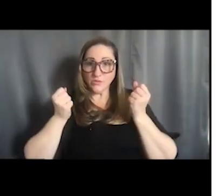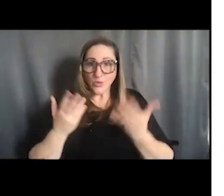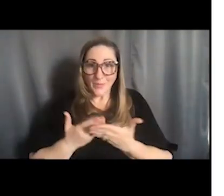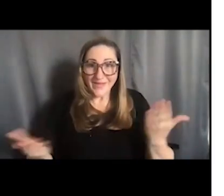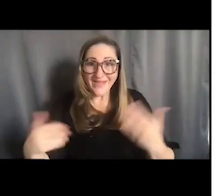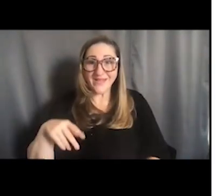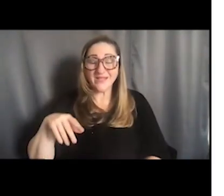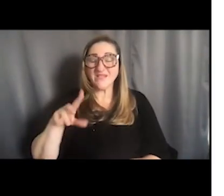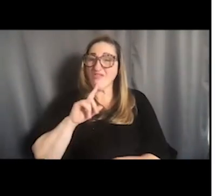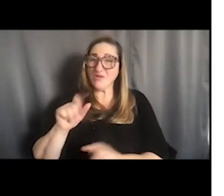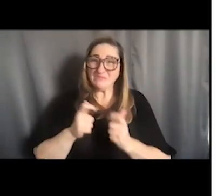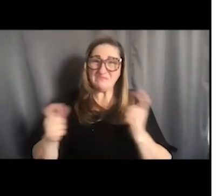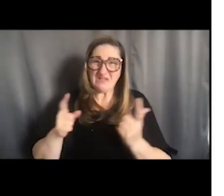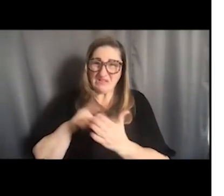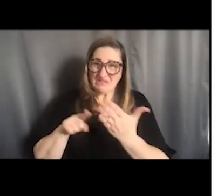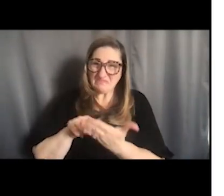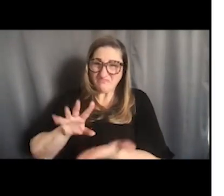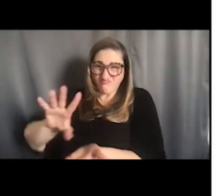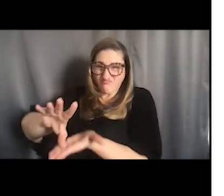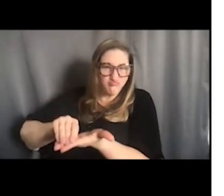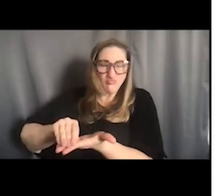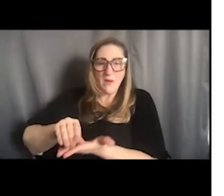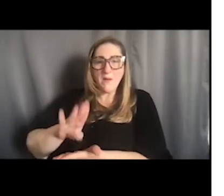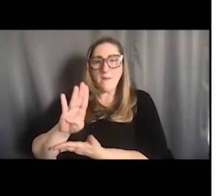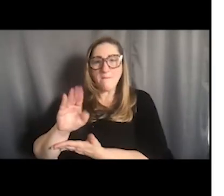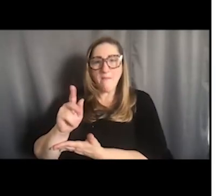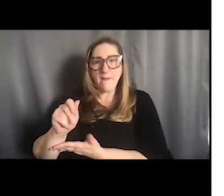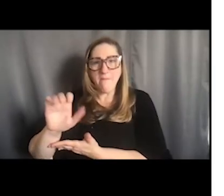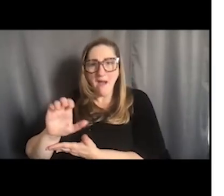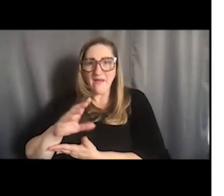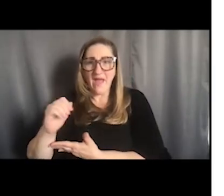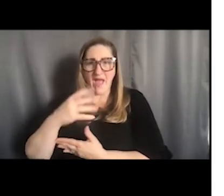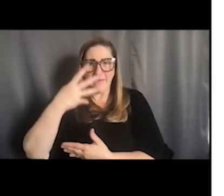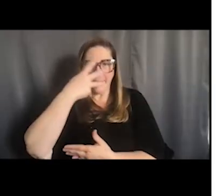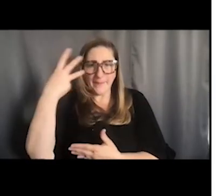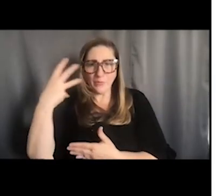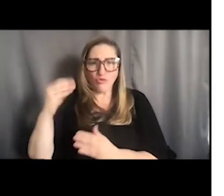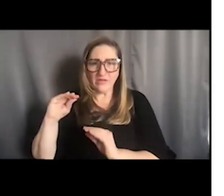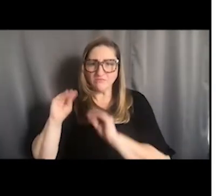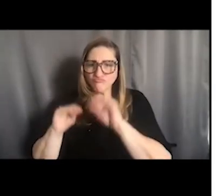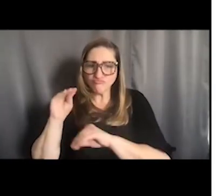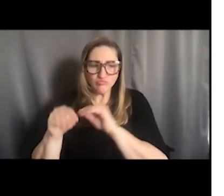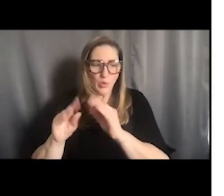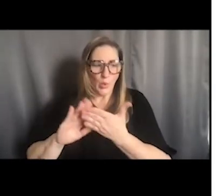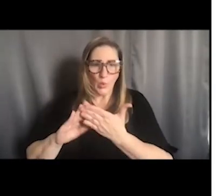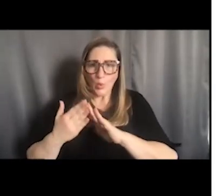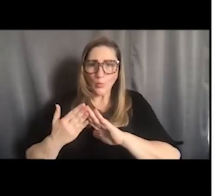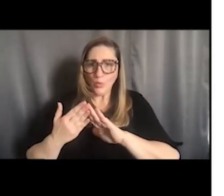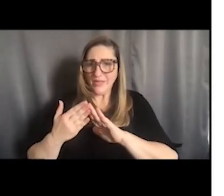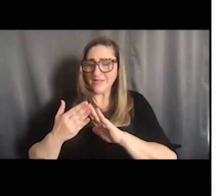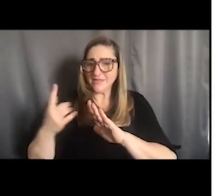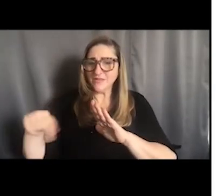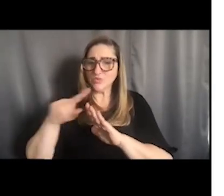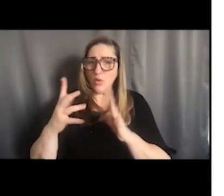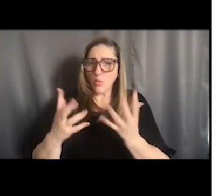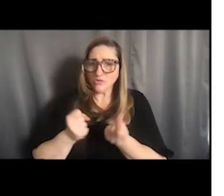and immigrant communities. So we have the power to use our position as artists and workers to support our neighbors and